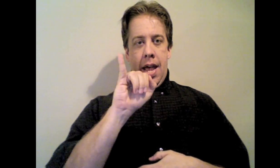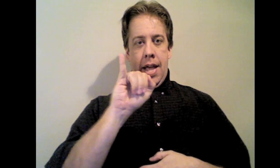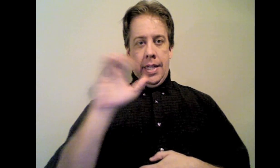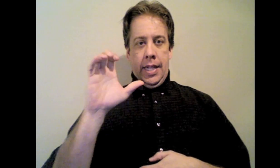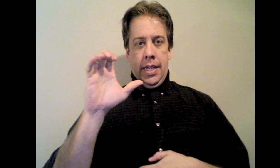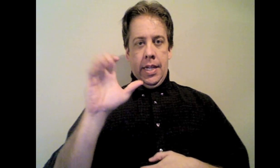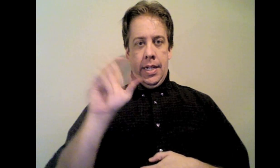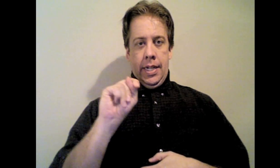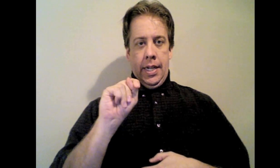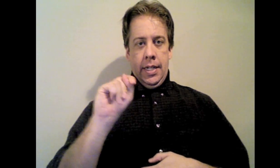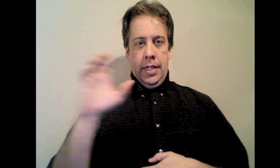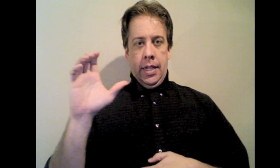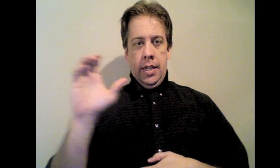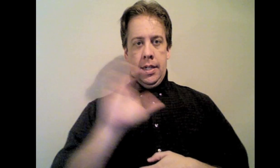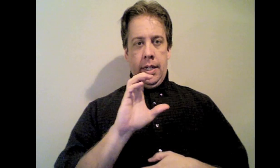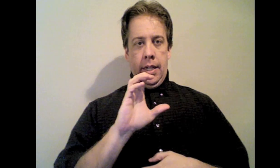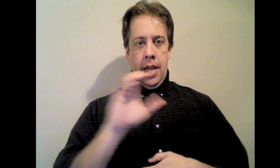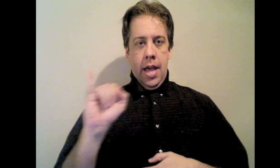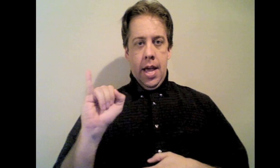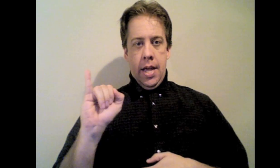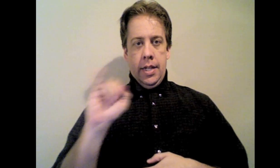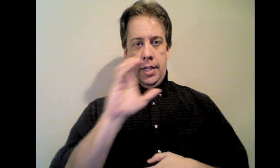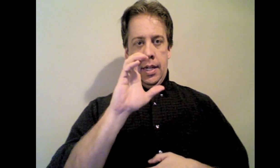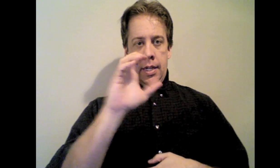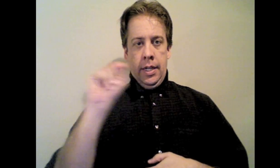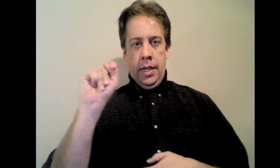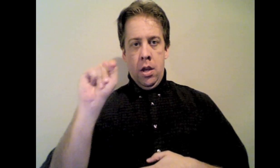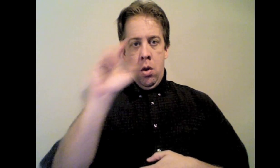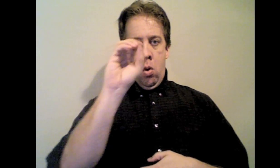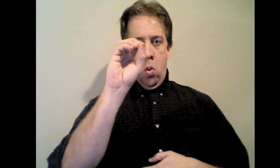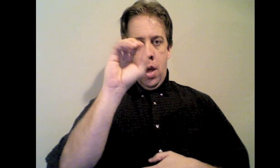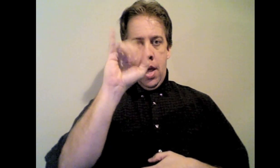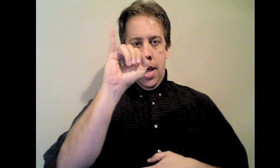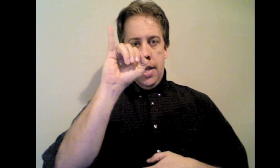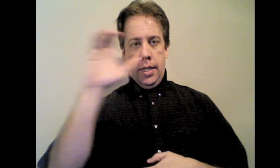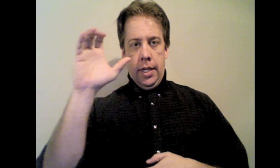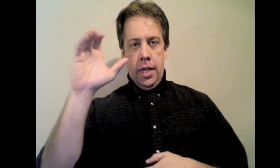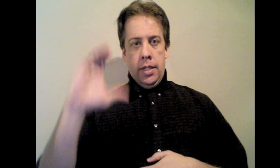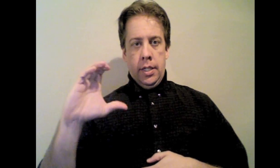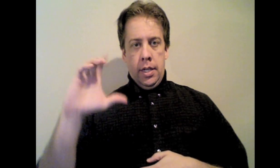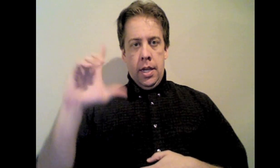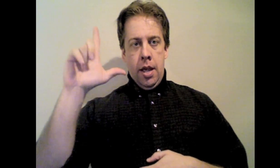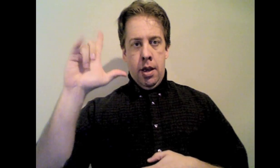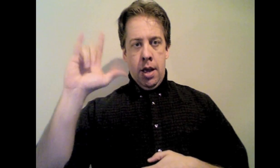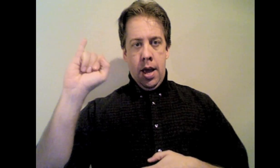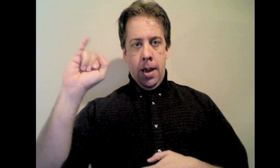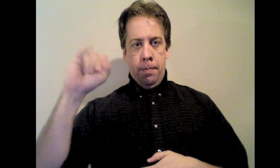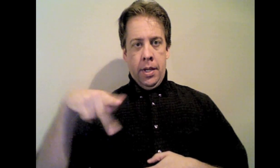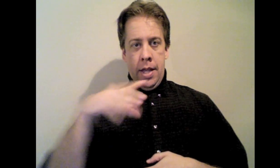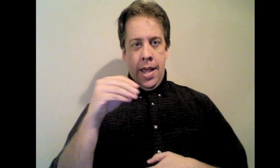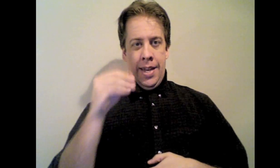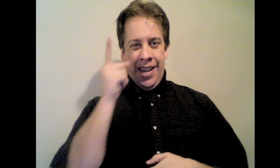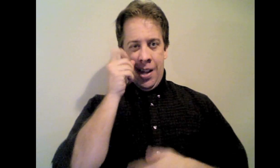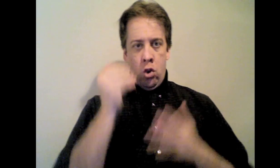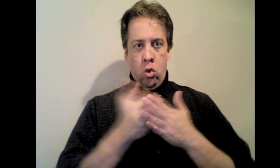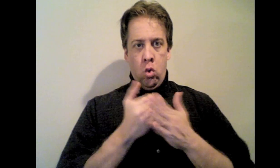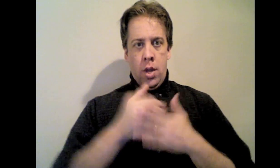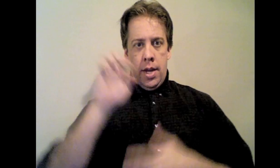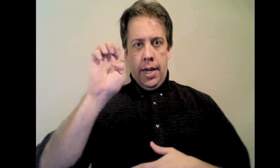RID, ICTC, CICT, the OIC, the CLIP, and